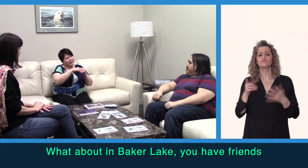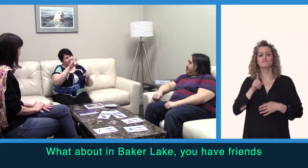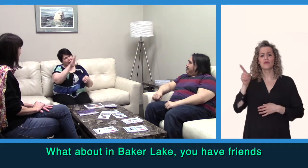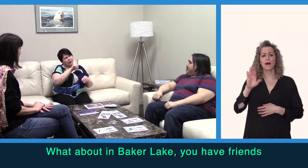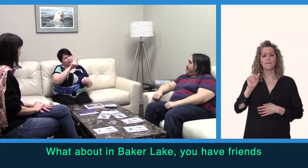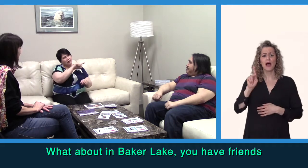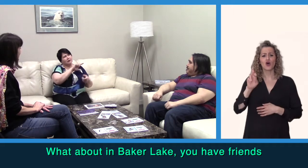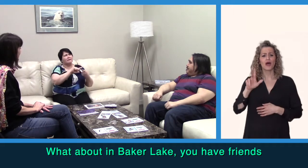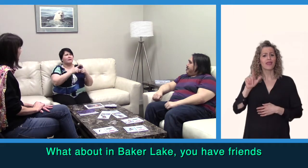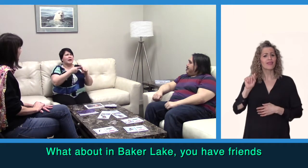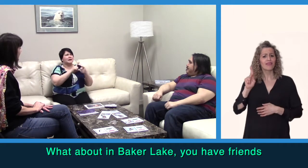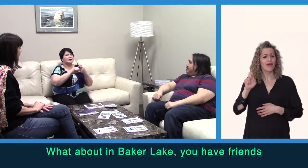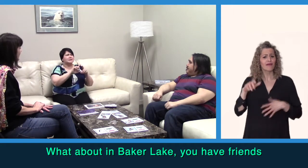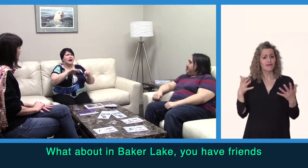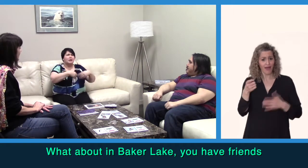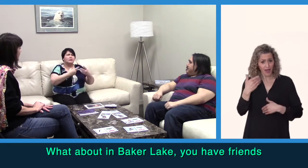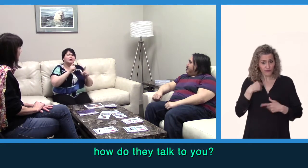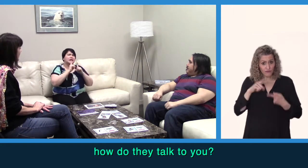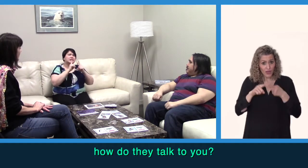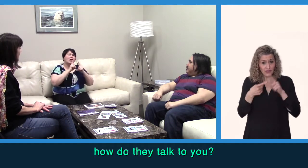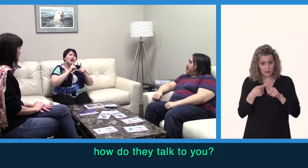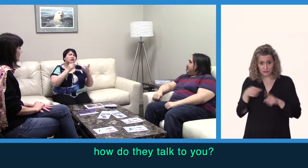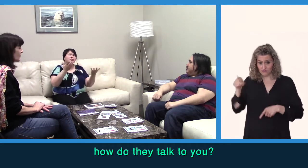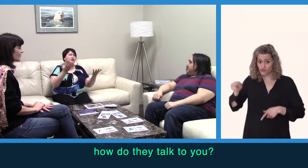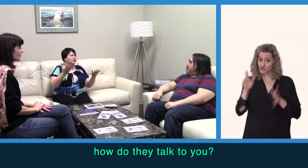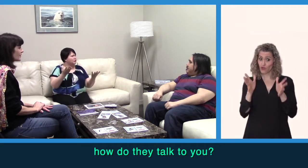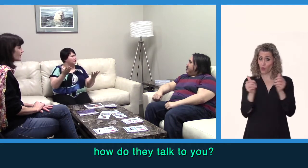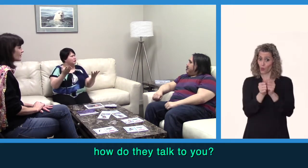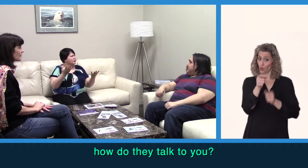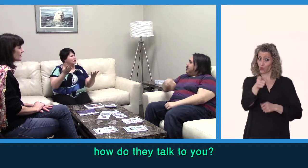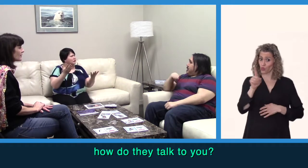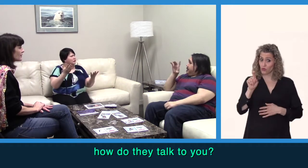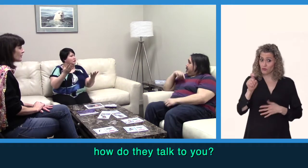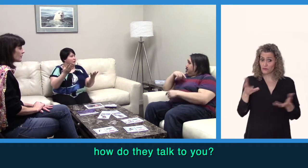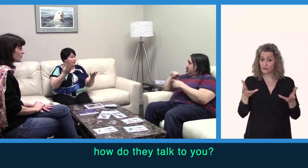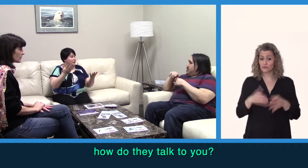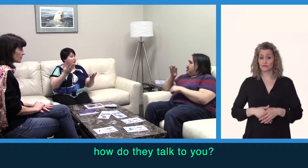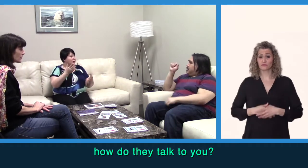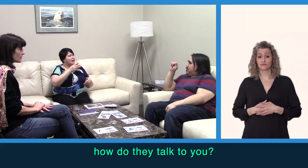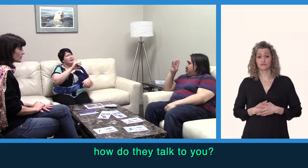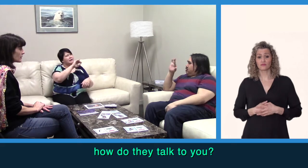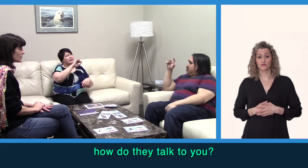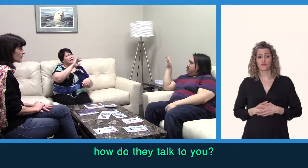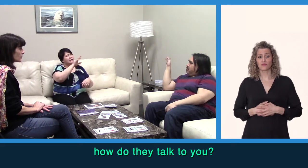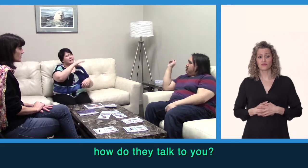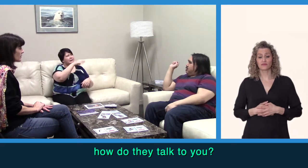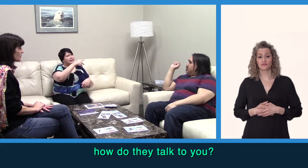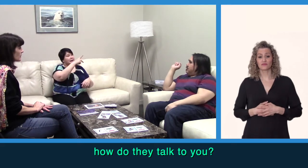What about in Baker, your friends? How do they talk to you?